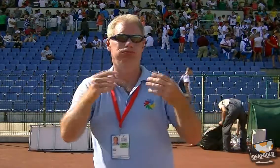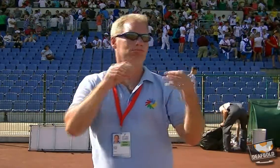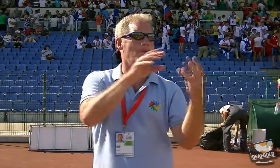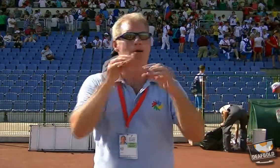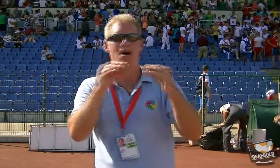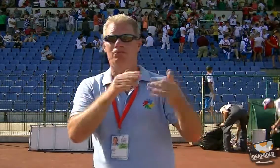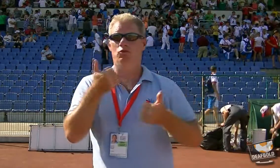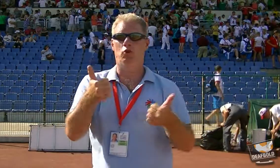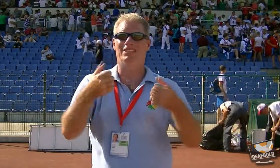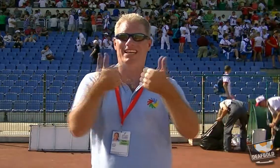Let's go!